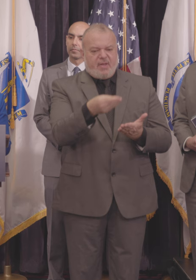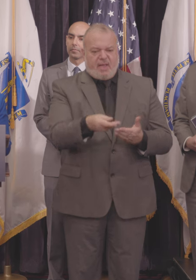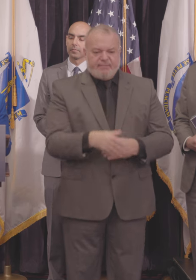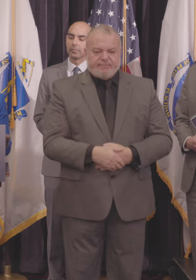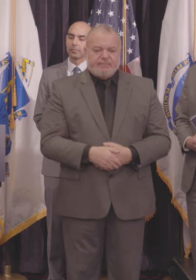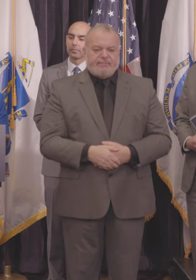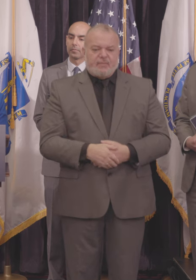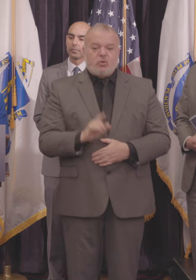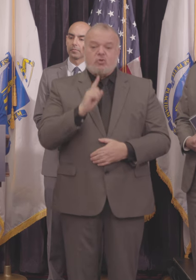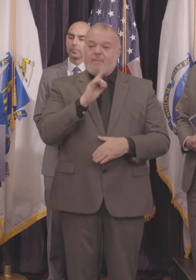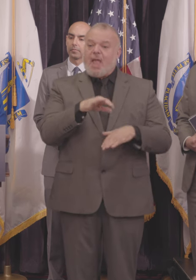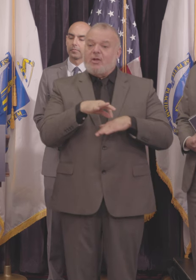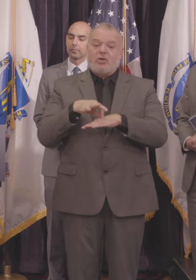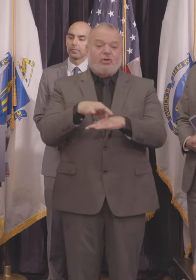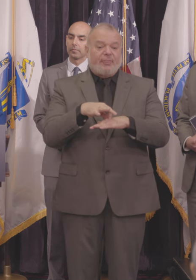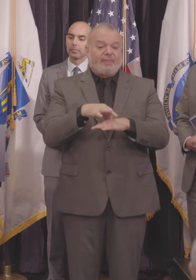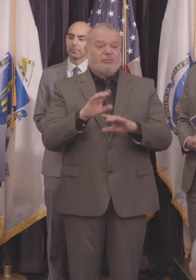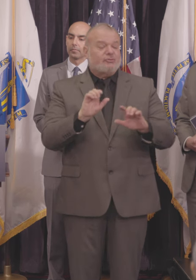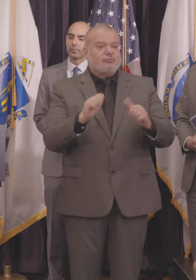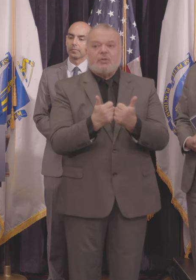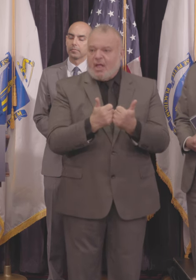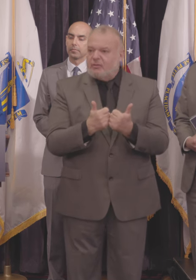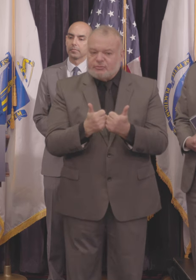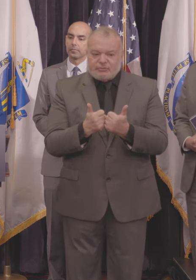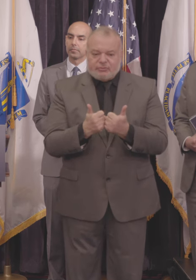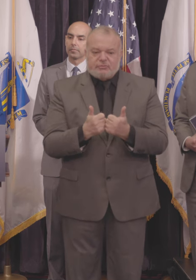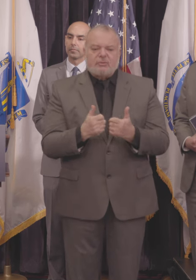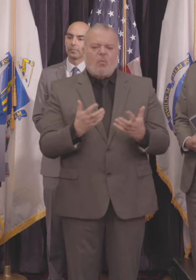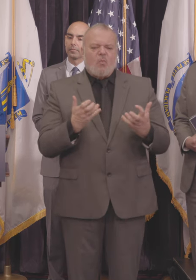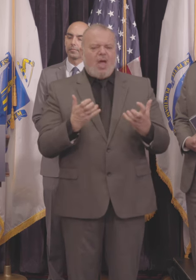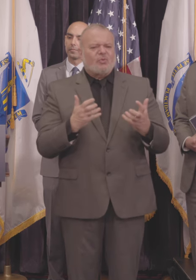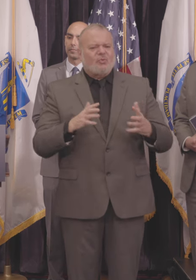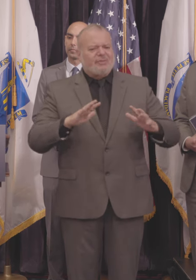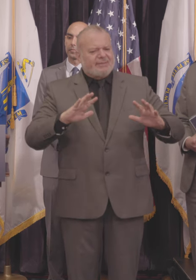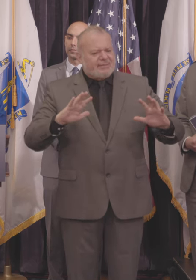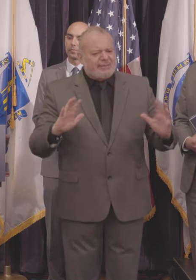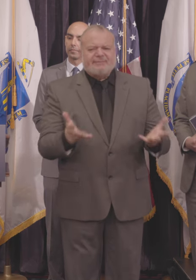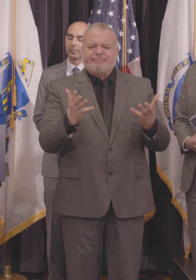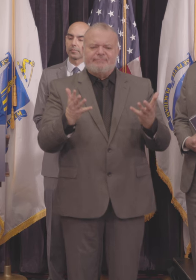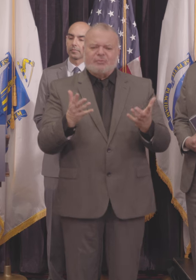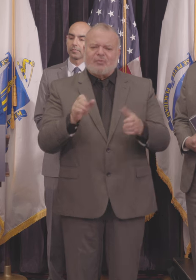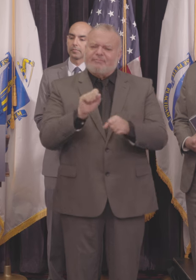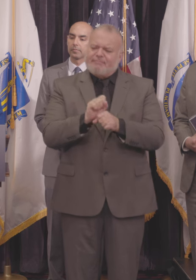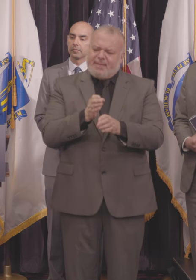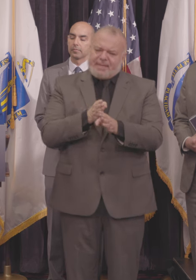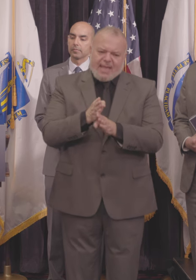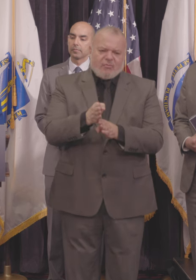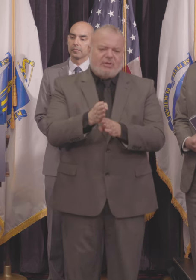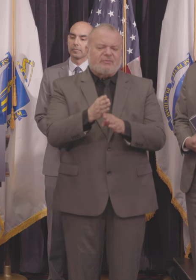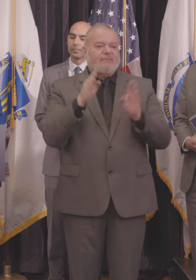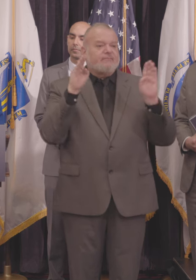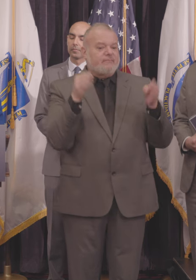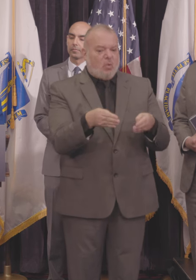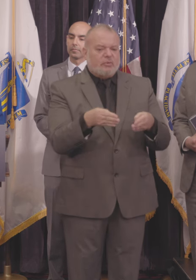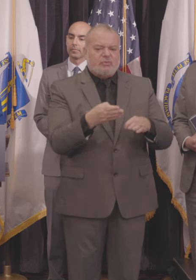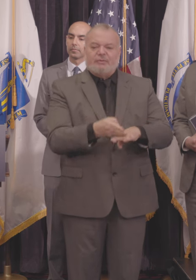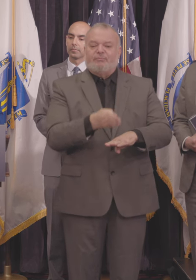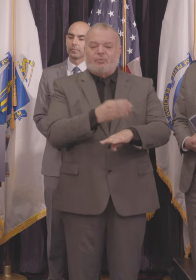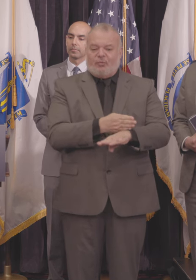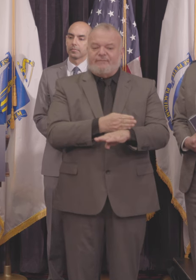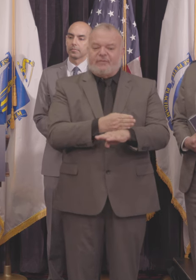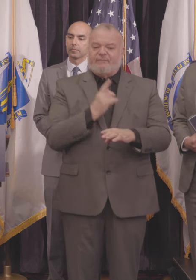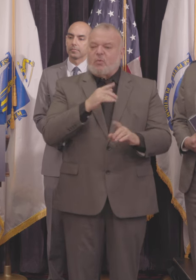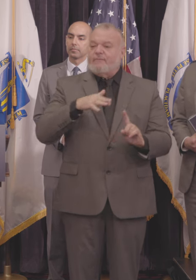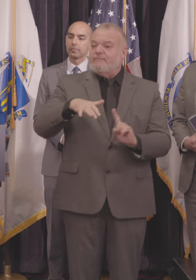challenge into good careers with funding for the Mass Clean Energy Center to support workforce training and advance our leadership,